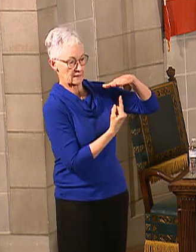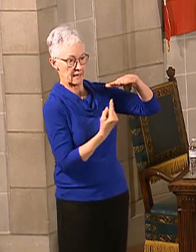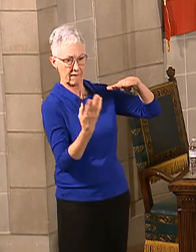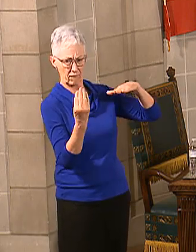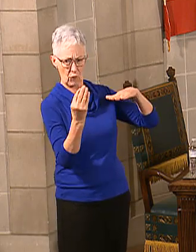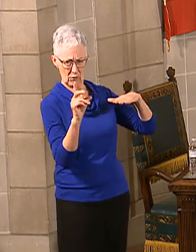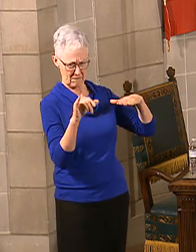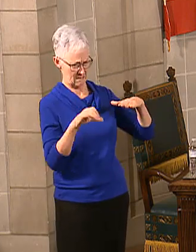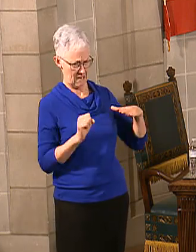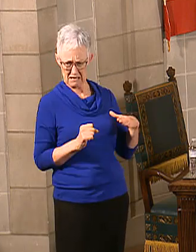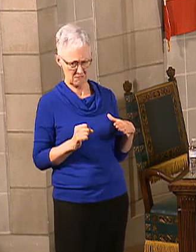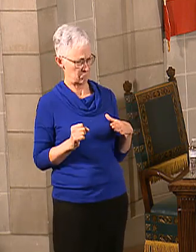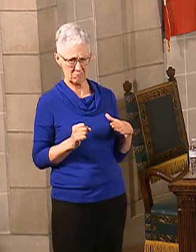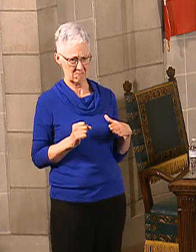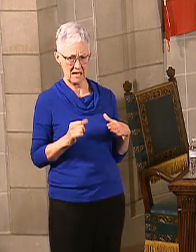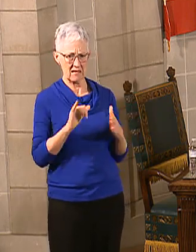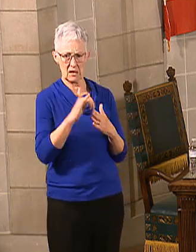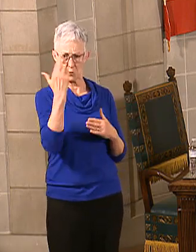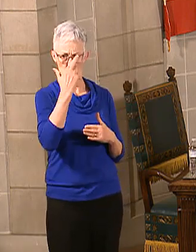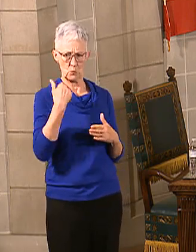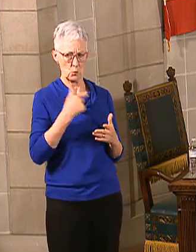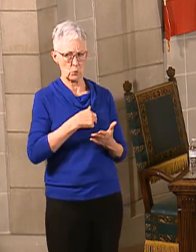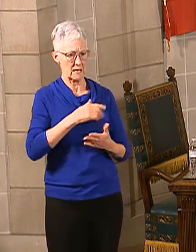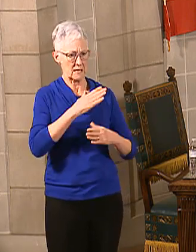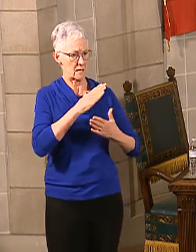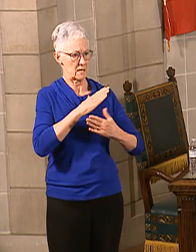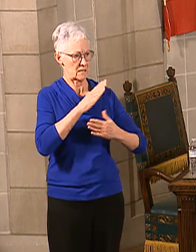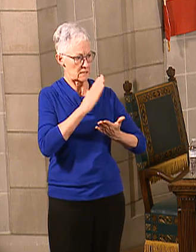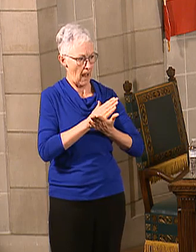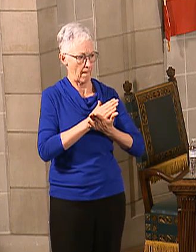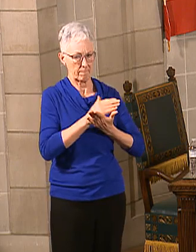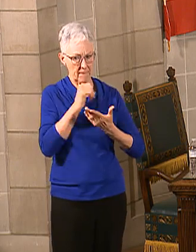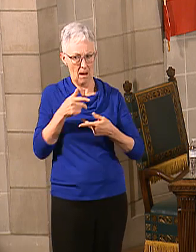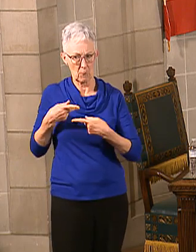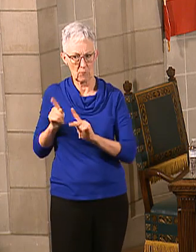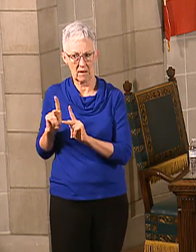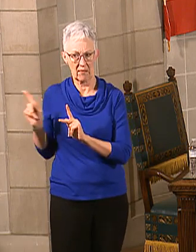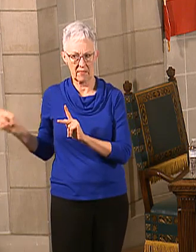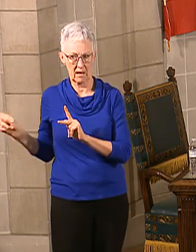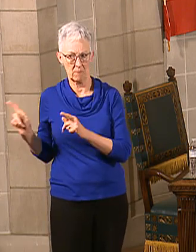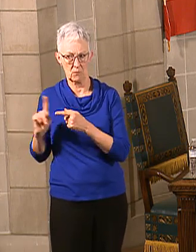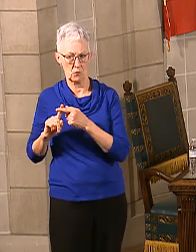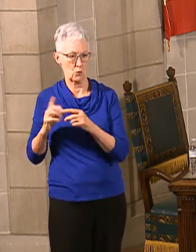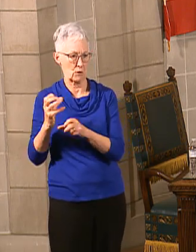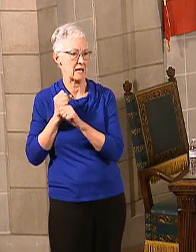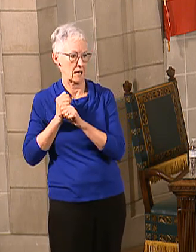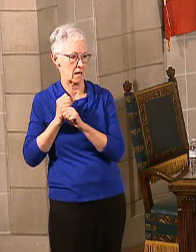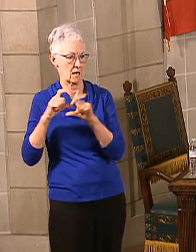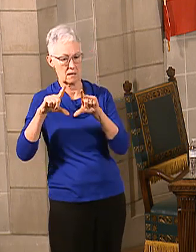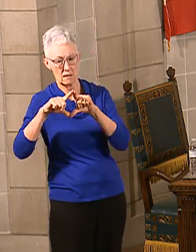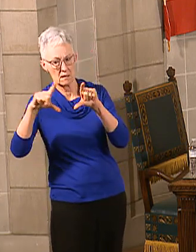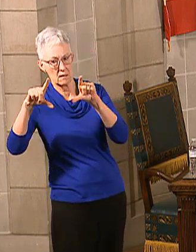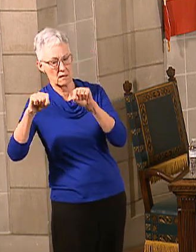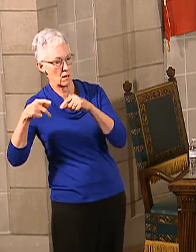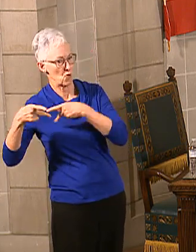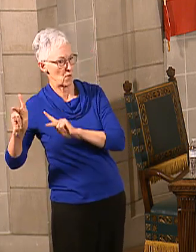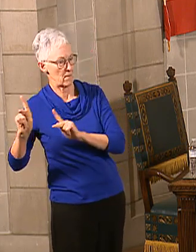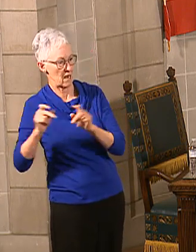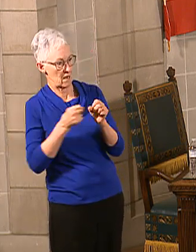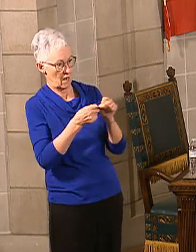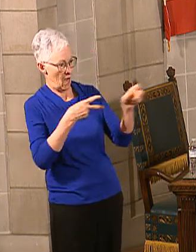Parks will need to work to make sure that that's happening. And then also, just again, if you're using one of our campsites and you're from the state of Nebraska, and you're